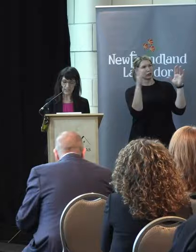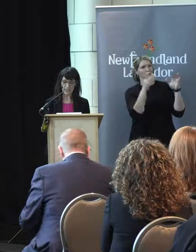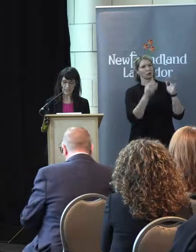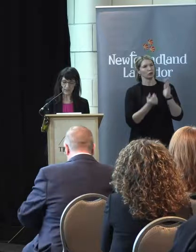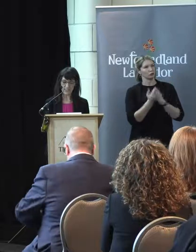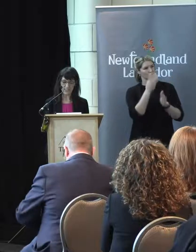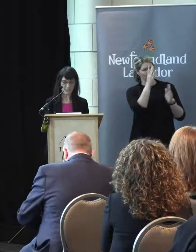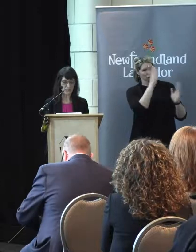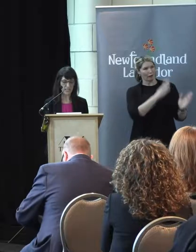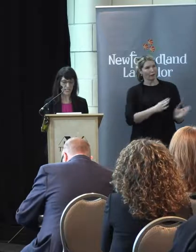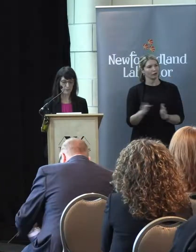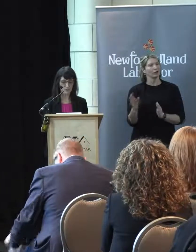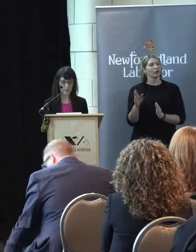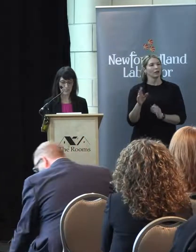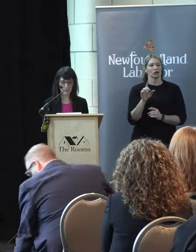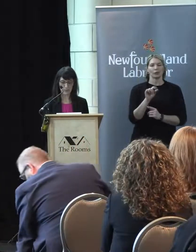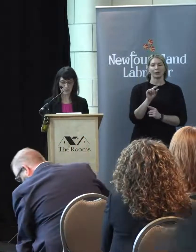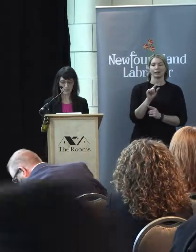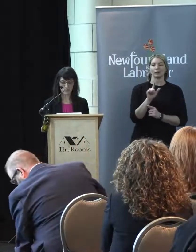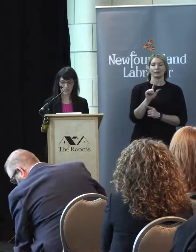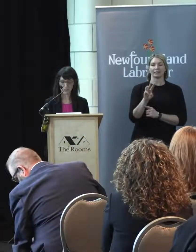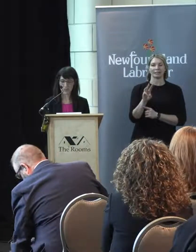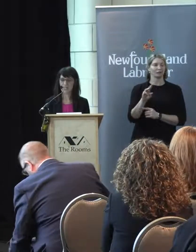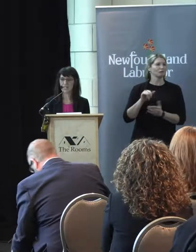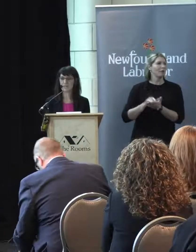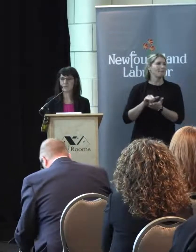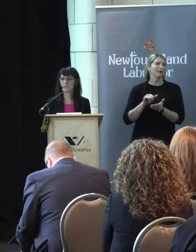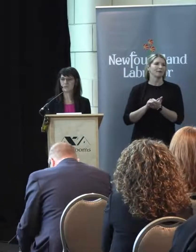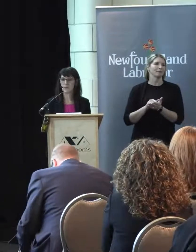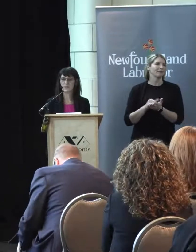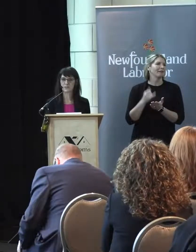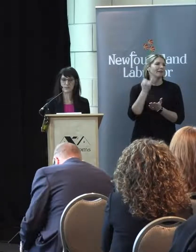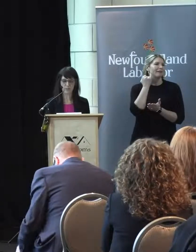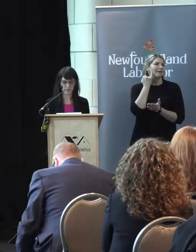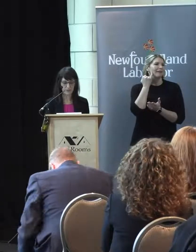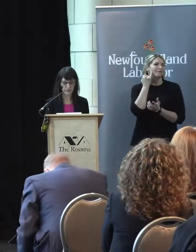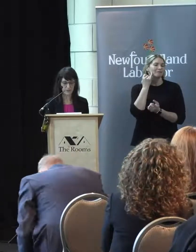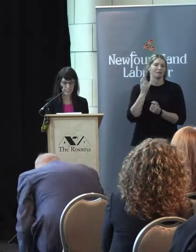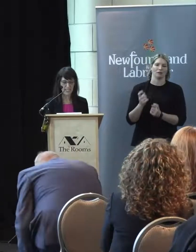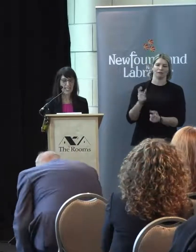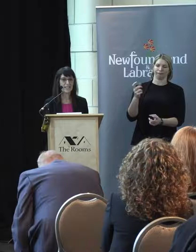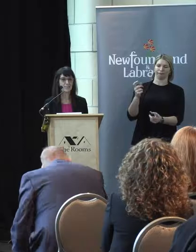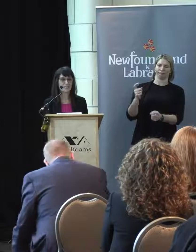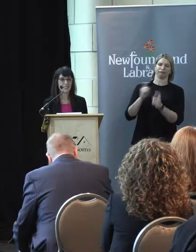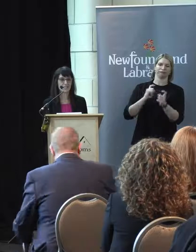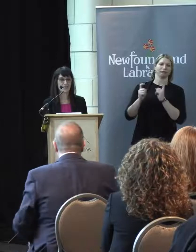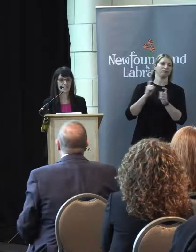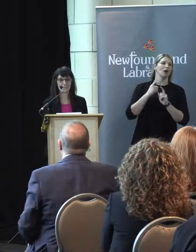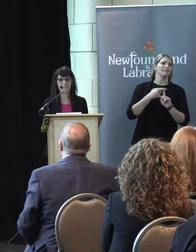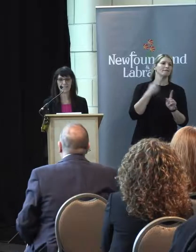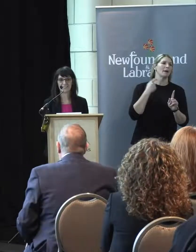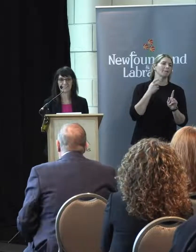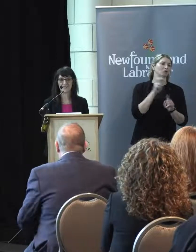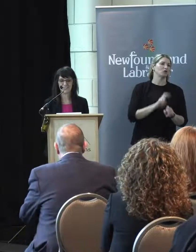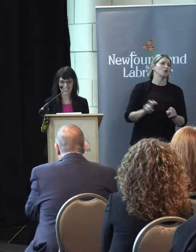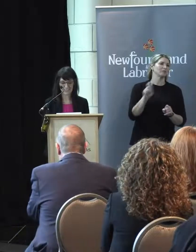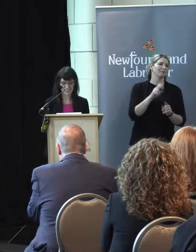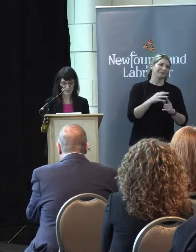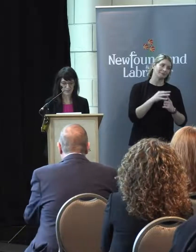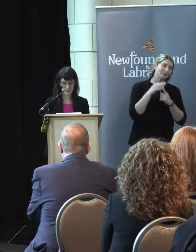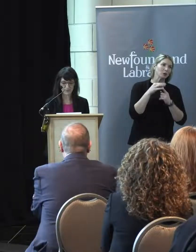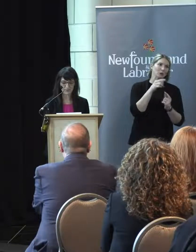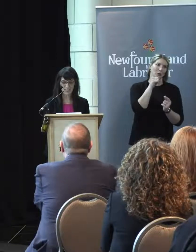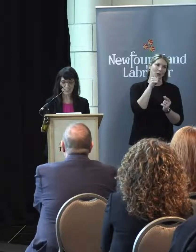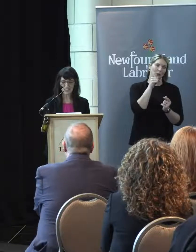Vision 2026 would not have been possible without the hard work and contribution from the tourism industry, and in particular, Hospitality